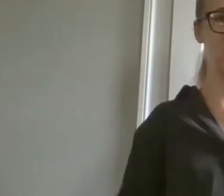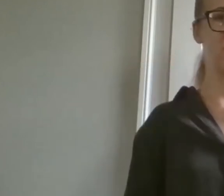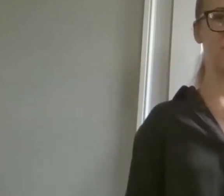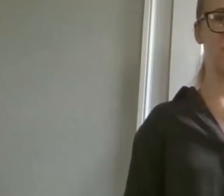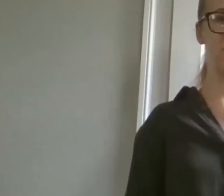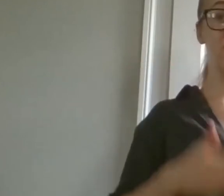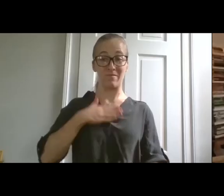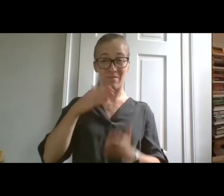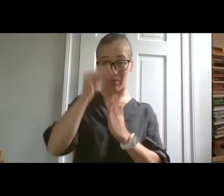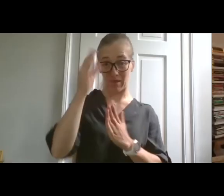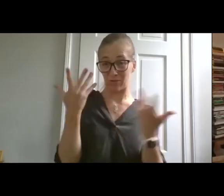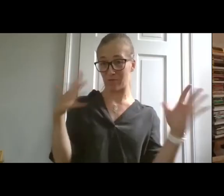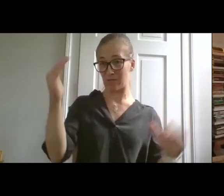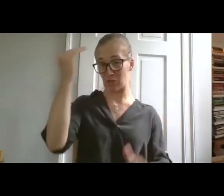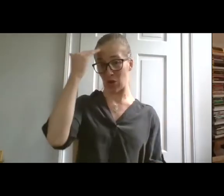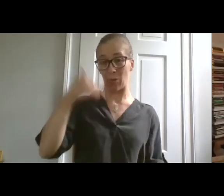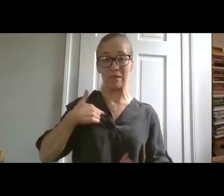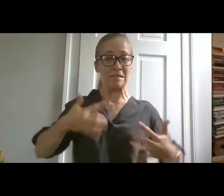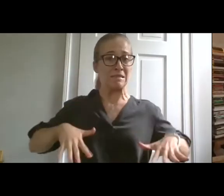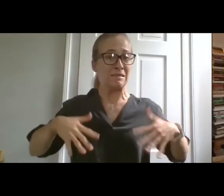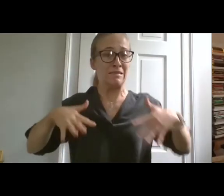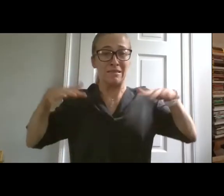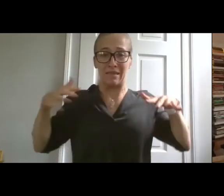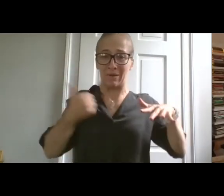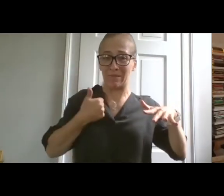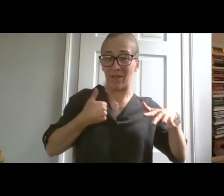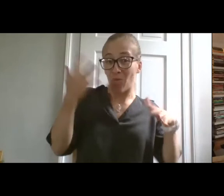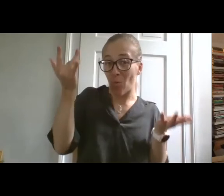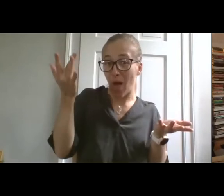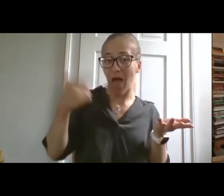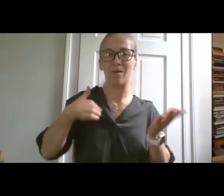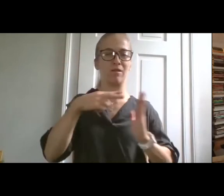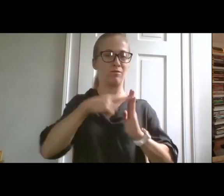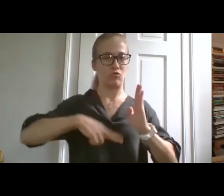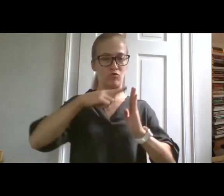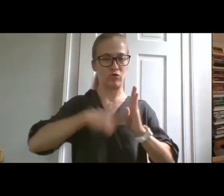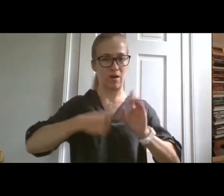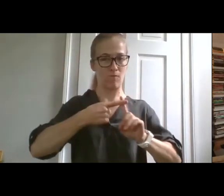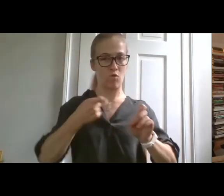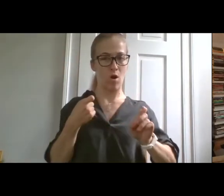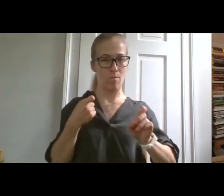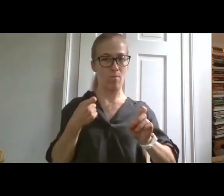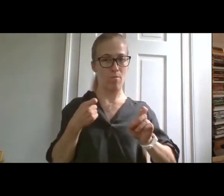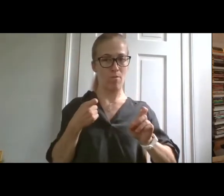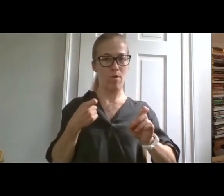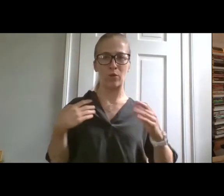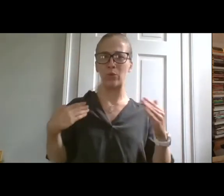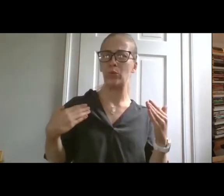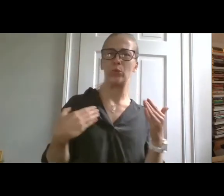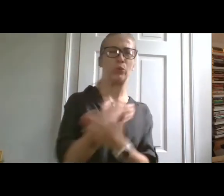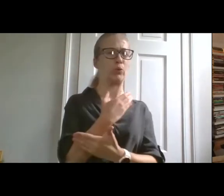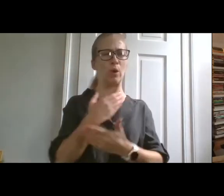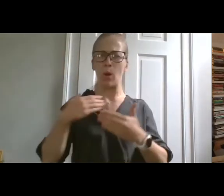My students know that I'm extremely nervous because I'm reading from brand new work. I've